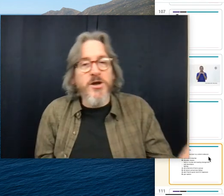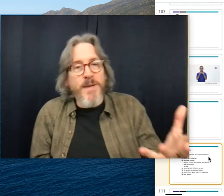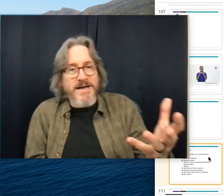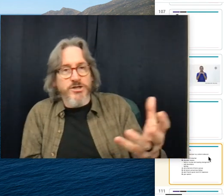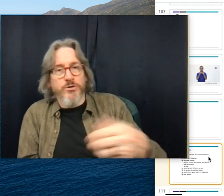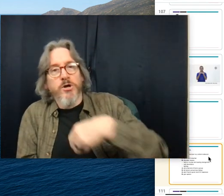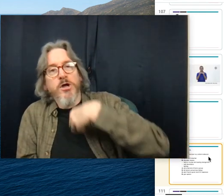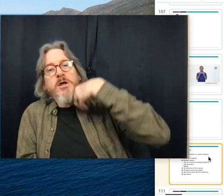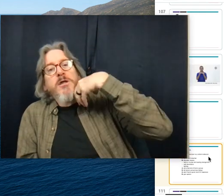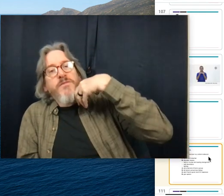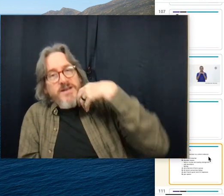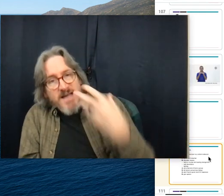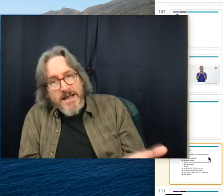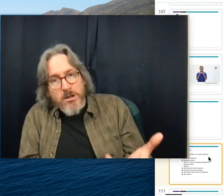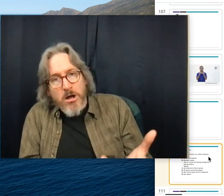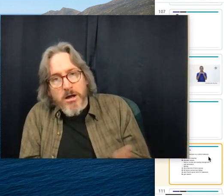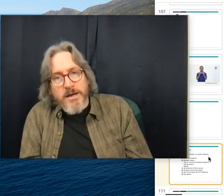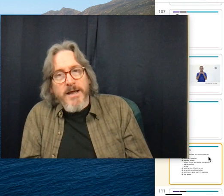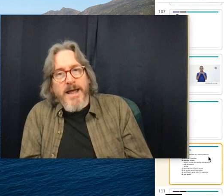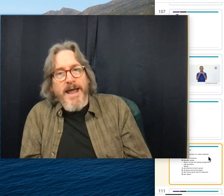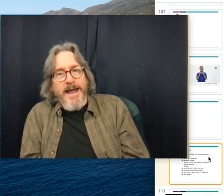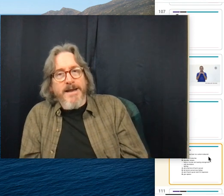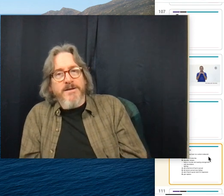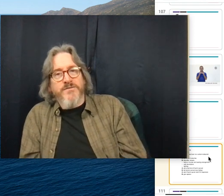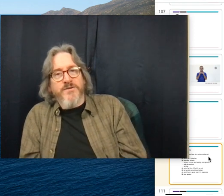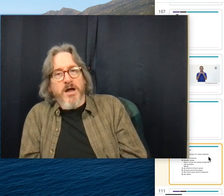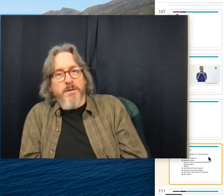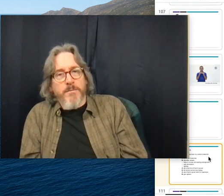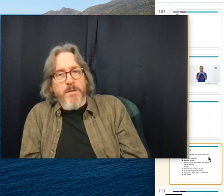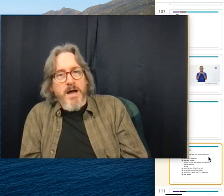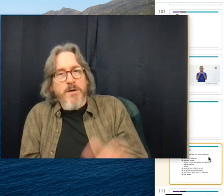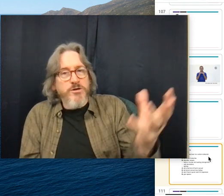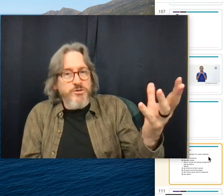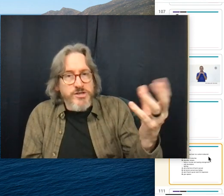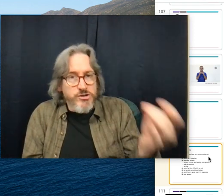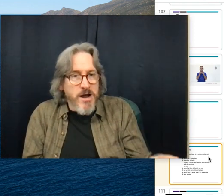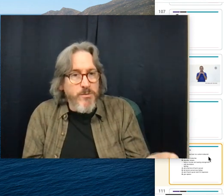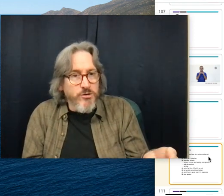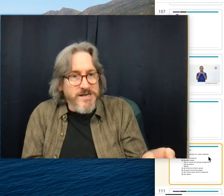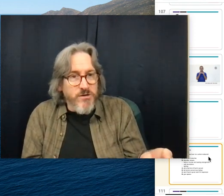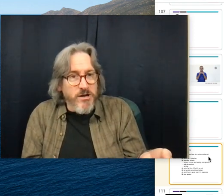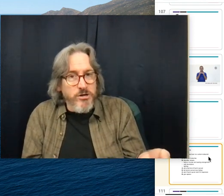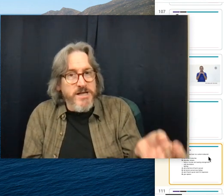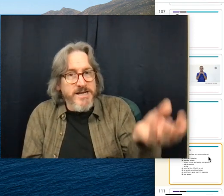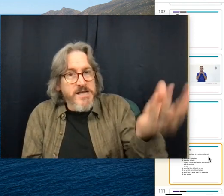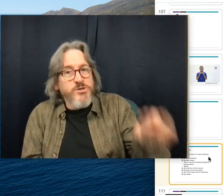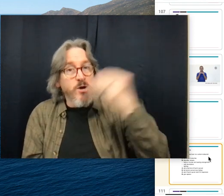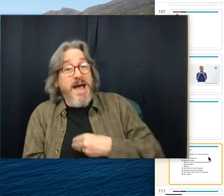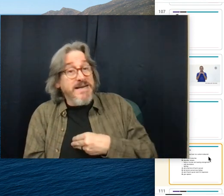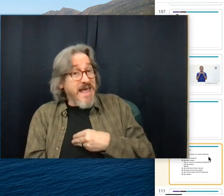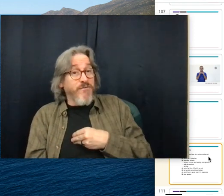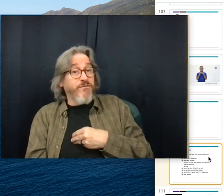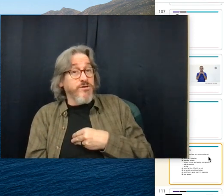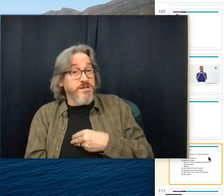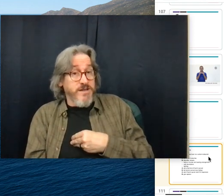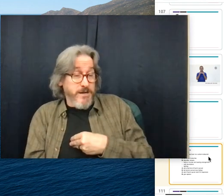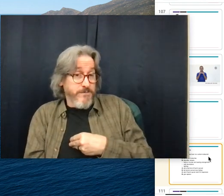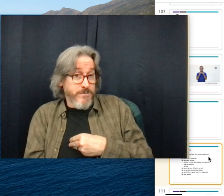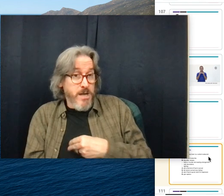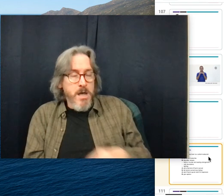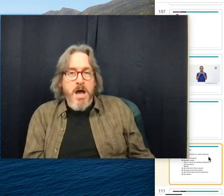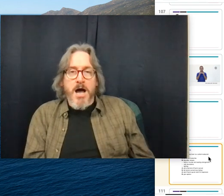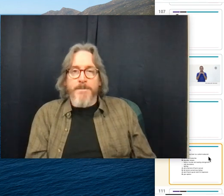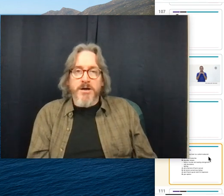And then we go back to the dialogue and how would you describe what the restaurant looks like? So we go back to that first